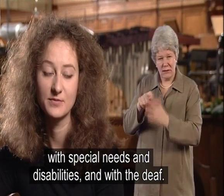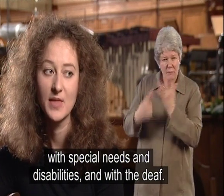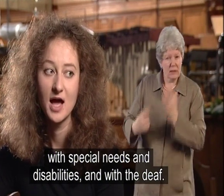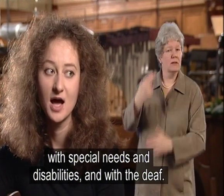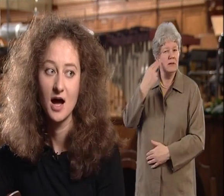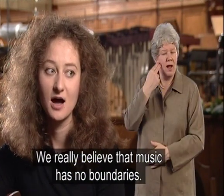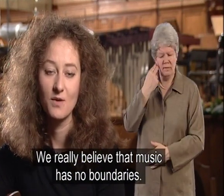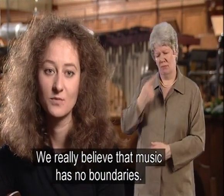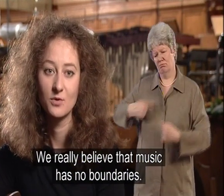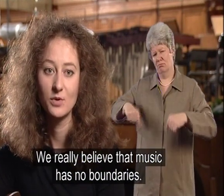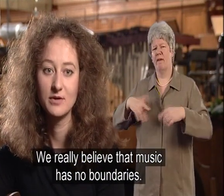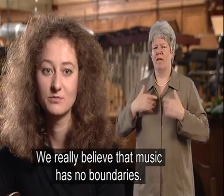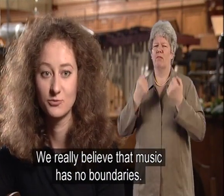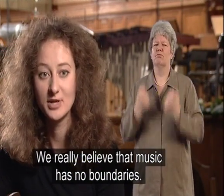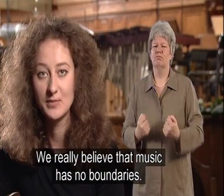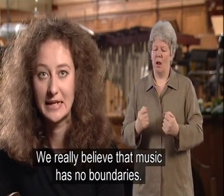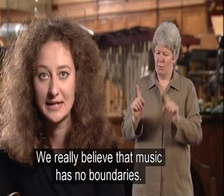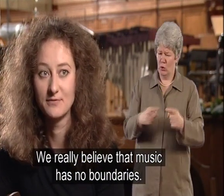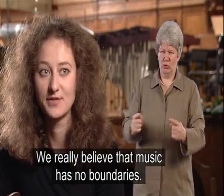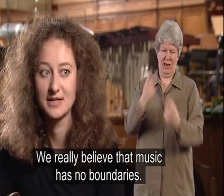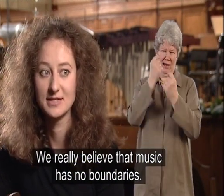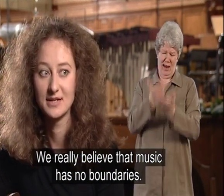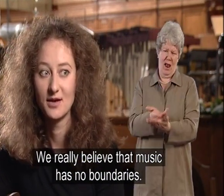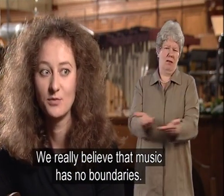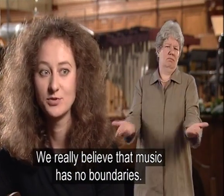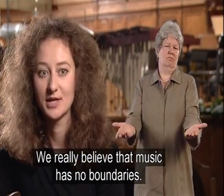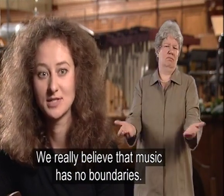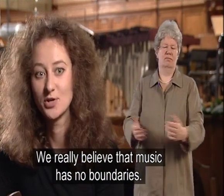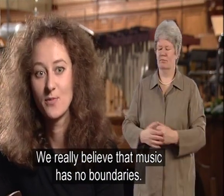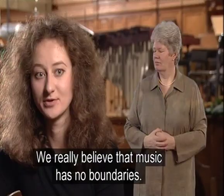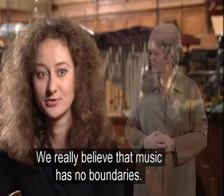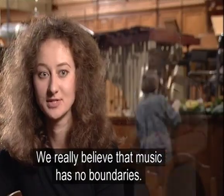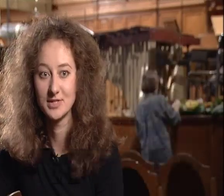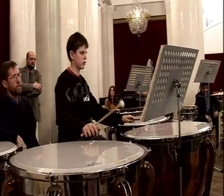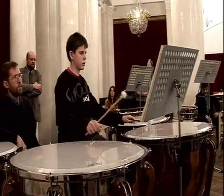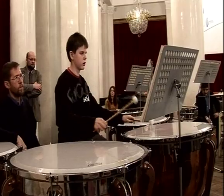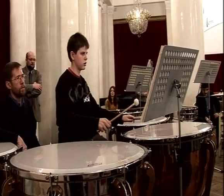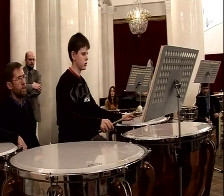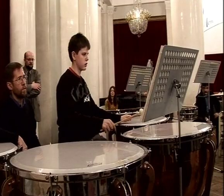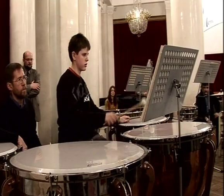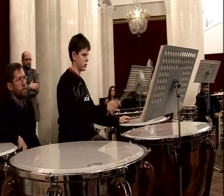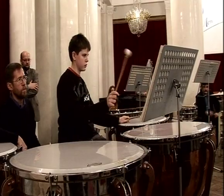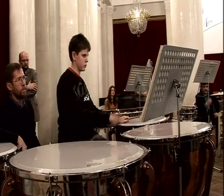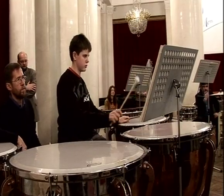deaf. We really believe that music has no boundaries.